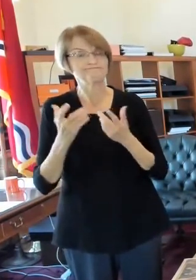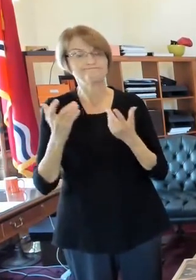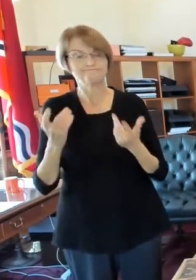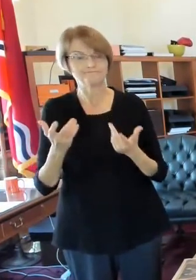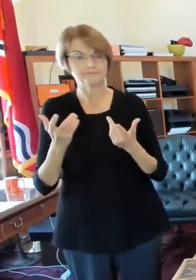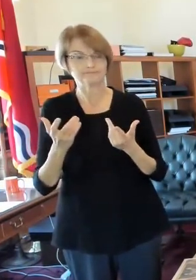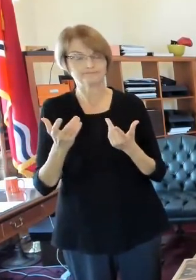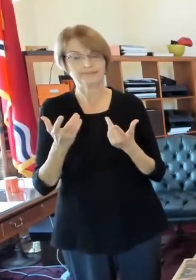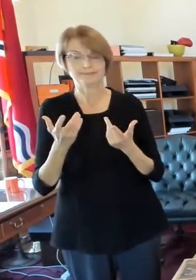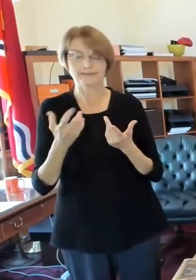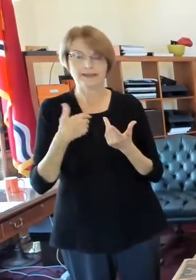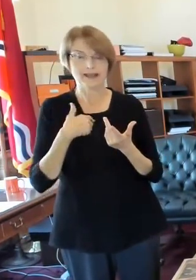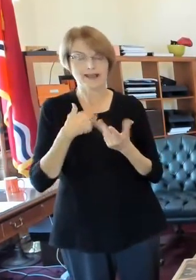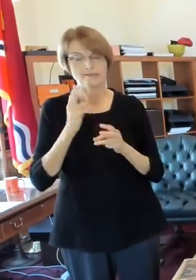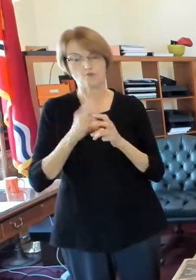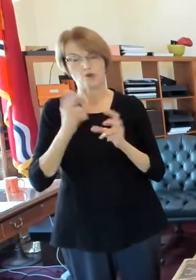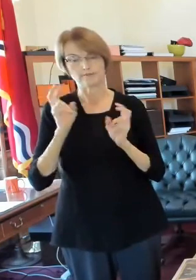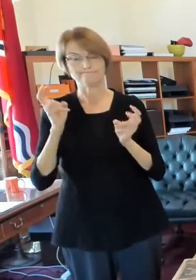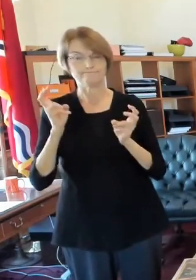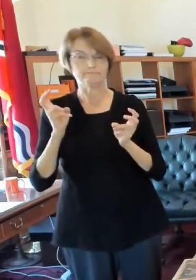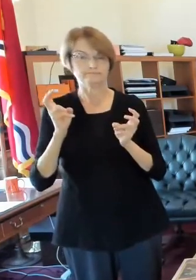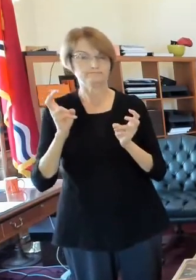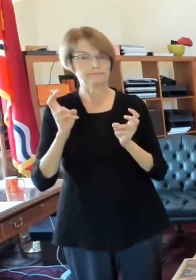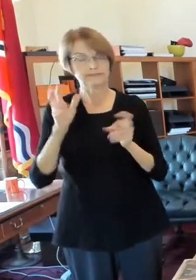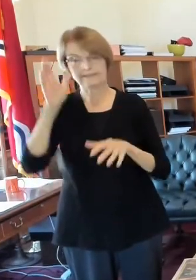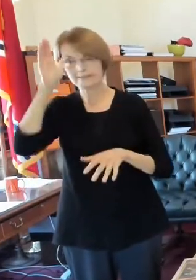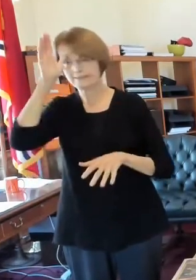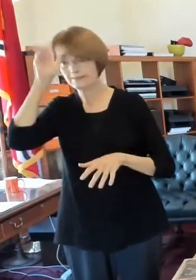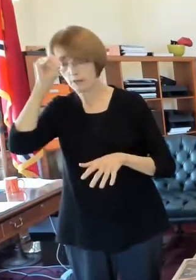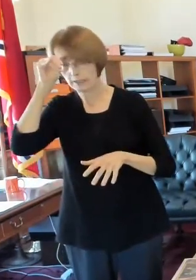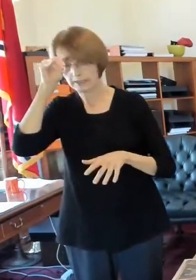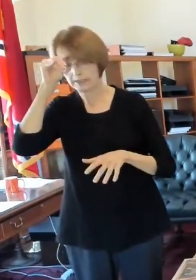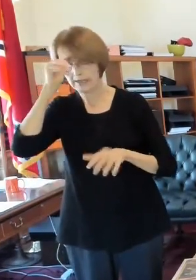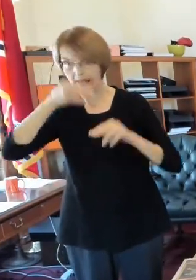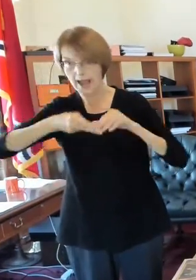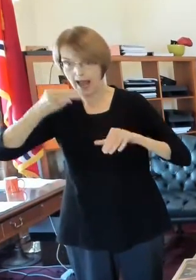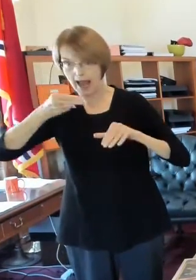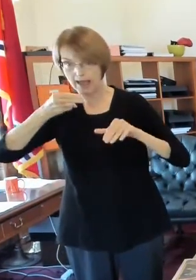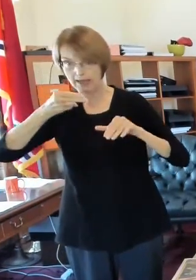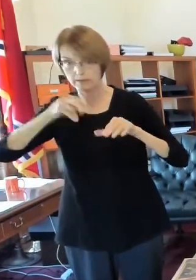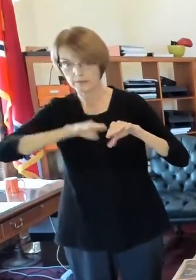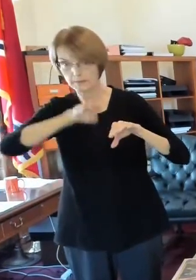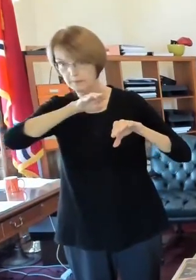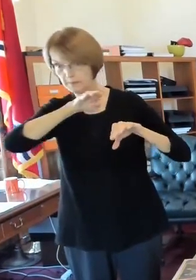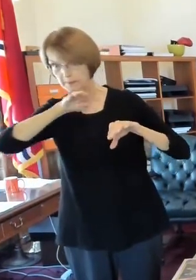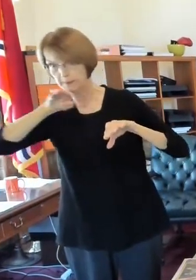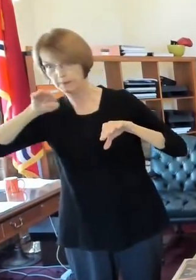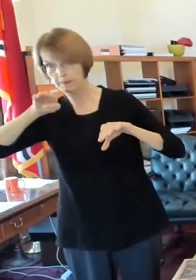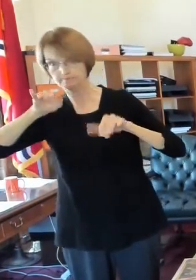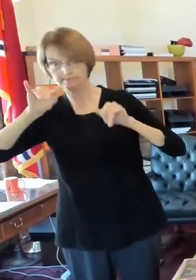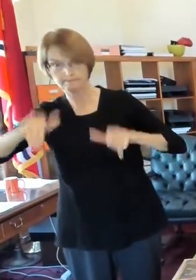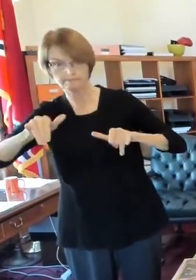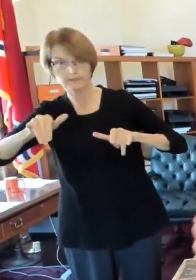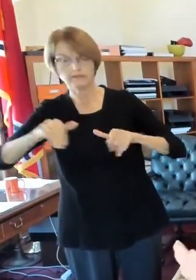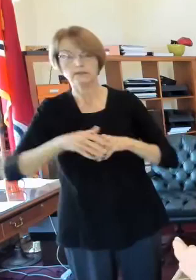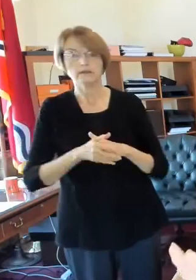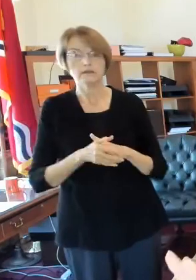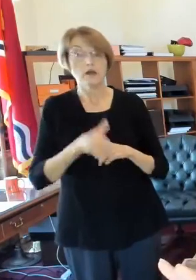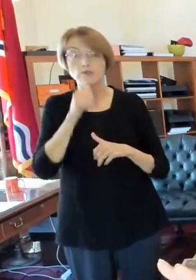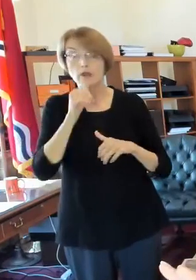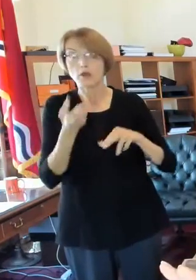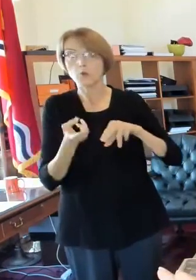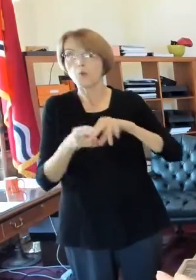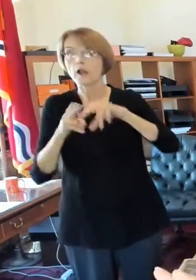used this term several times, are stubbornly higher than we want them to be. They're not going